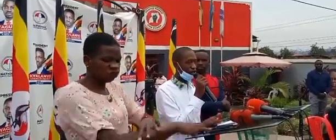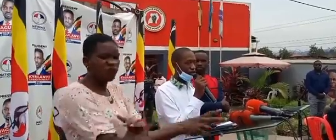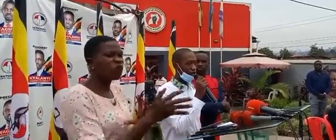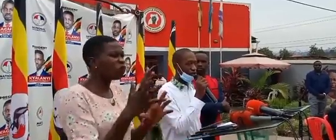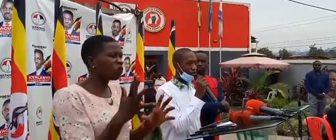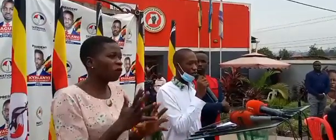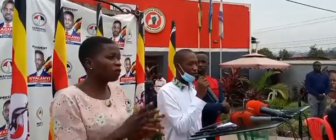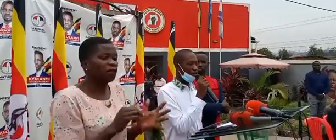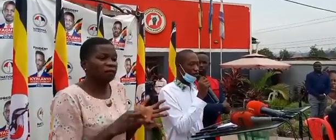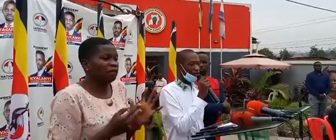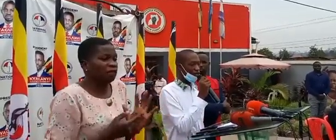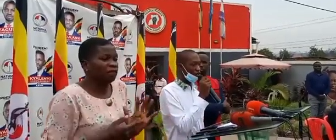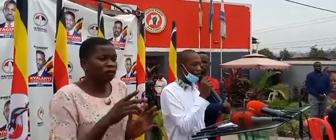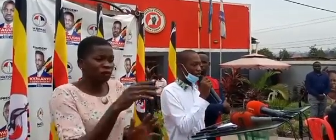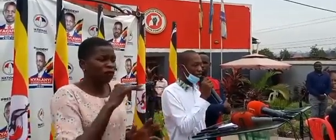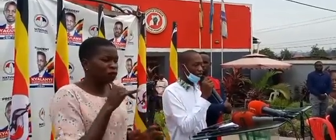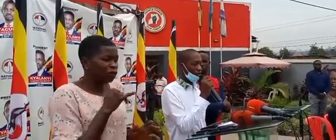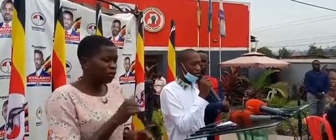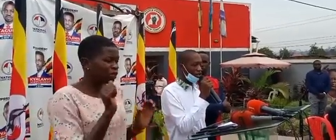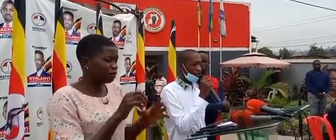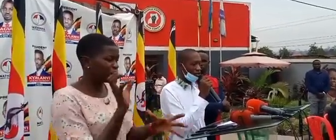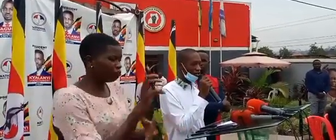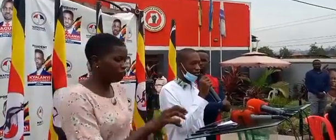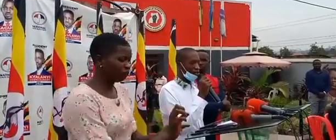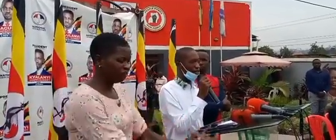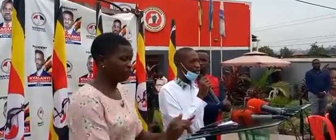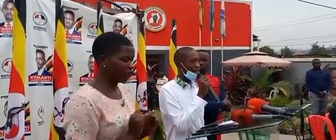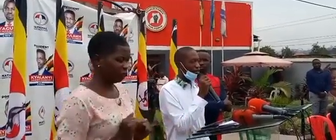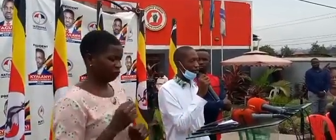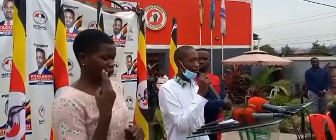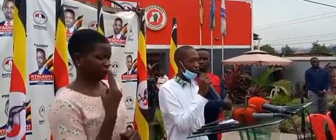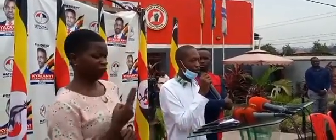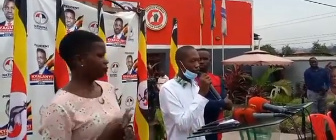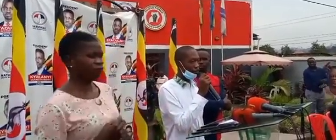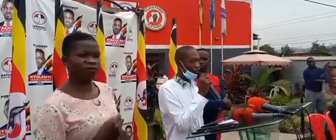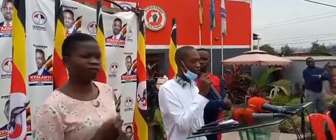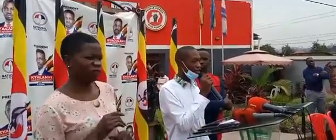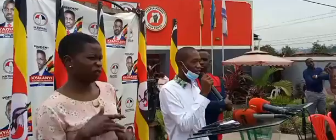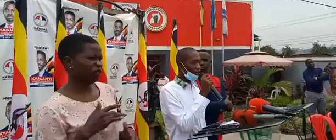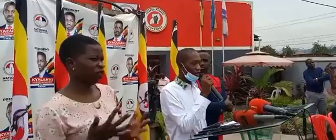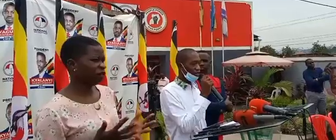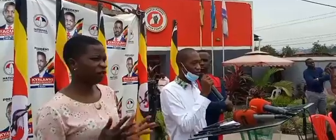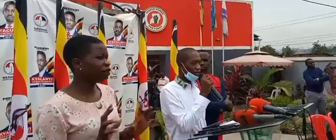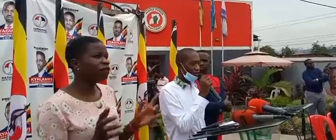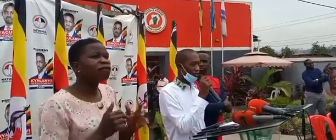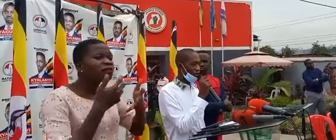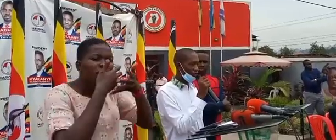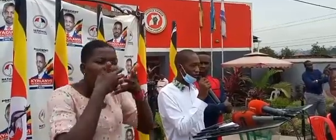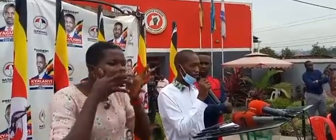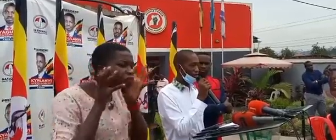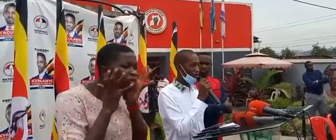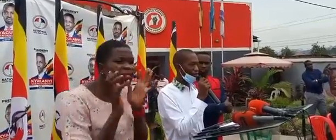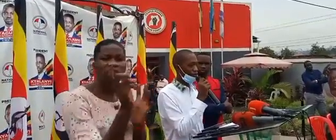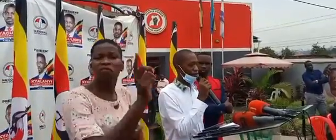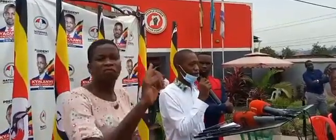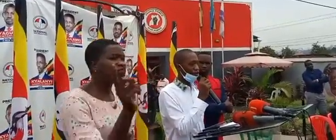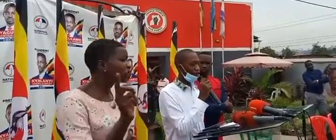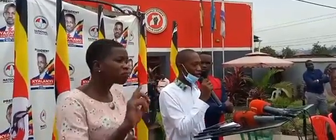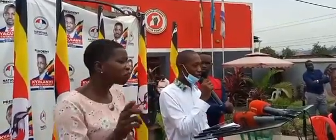okuwanga toilets zizi mikia ya songa wachi tebazi kiliza oko ogatako maski maski